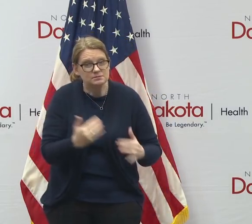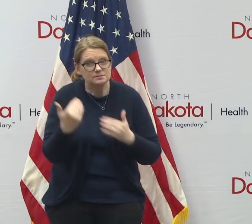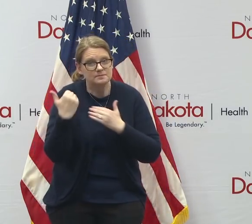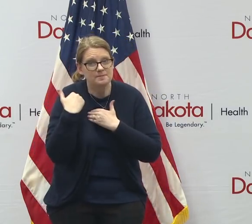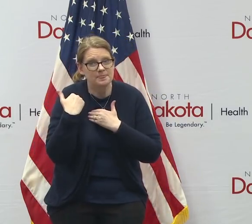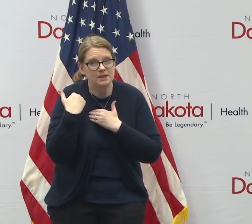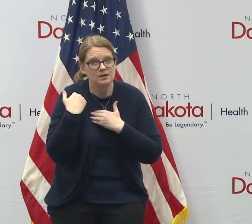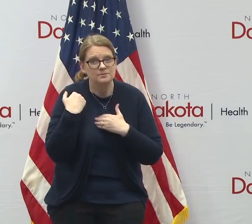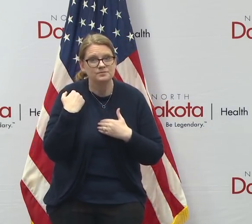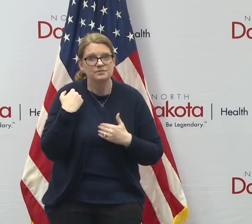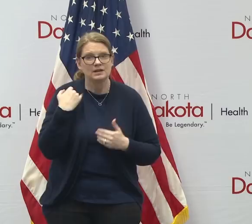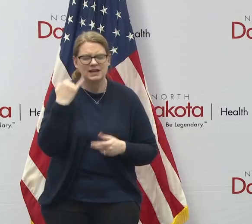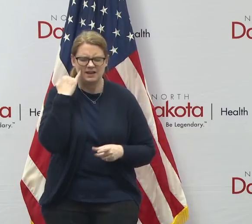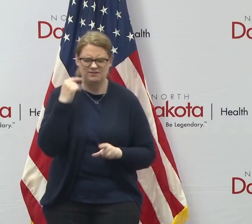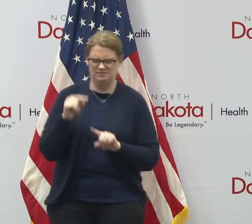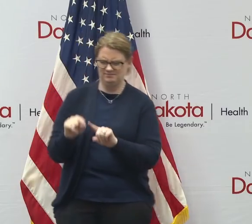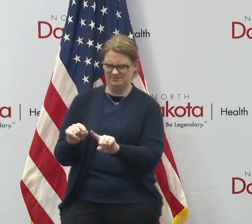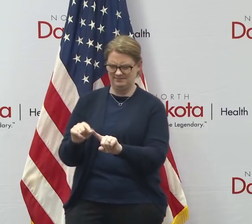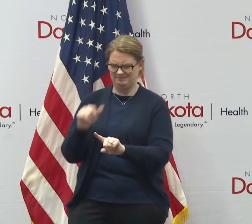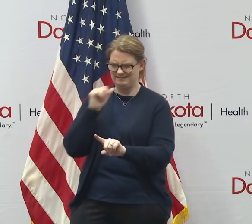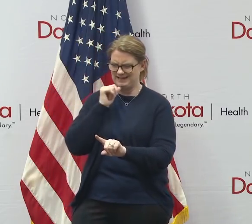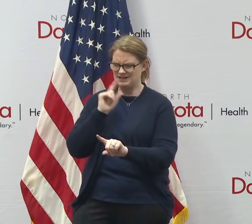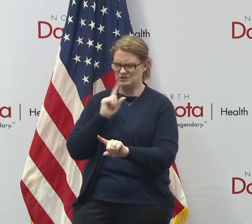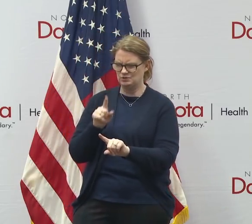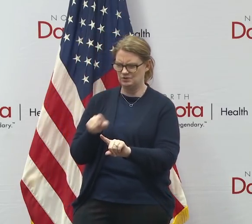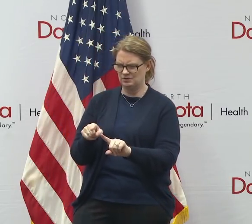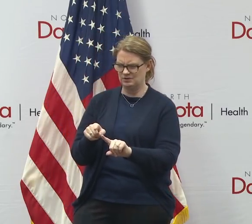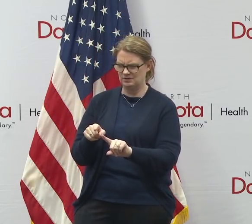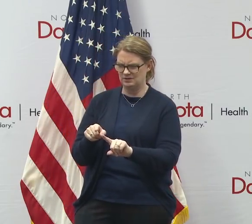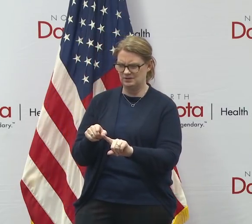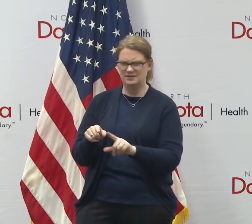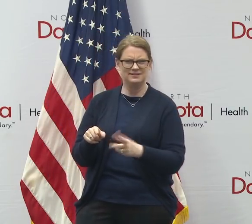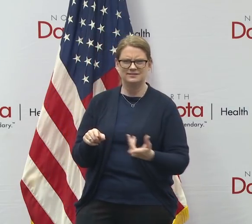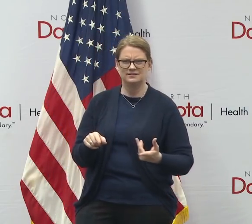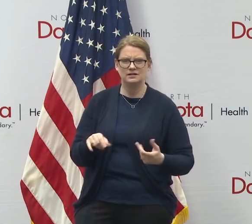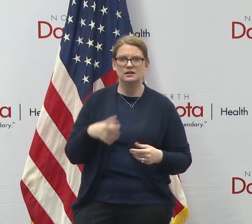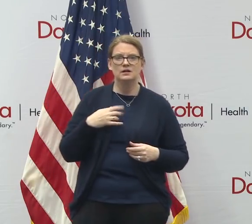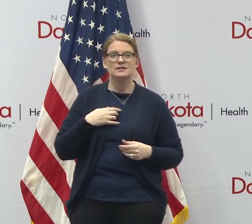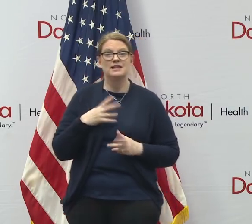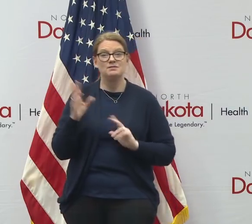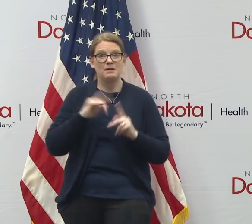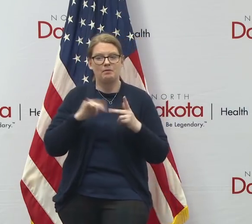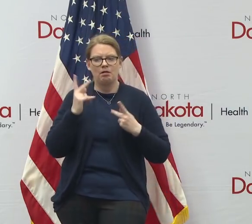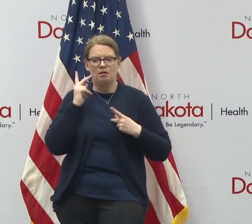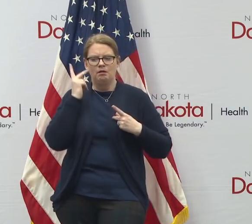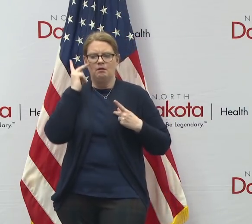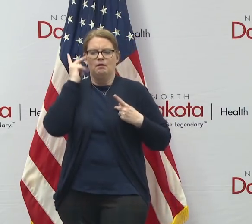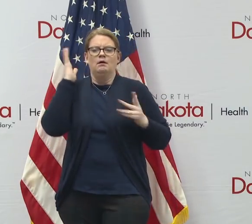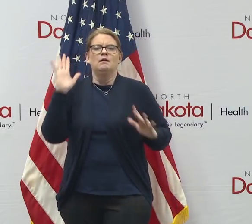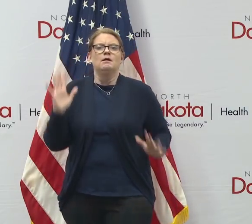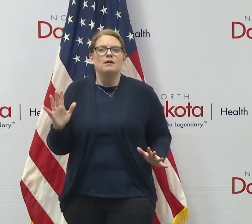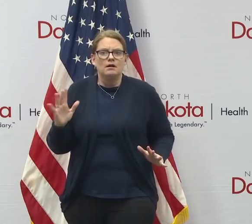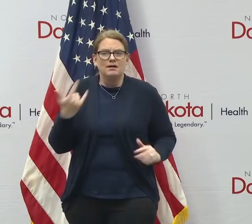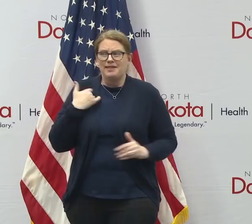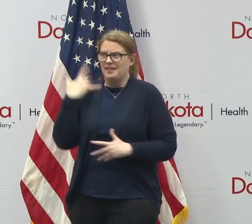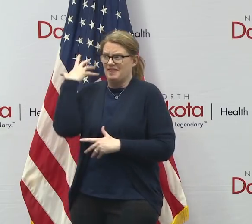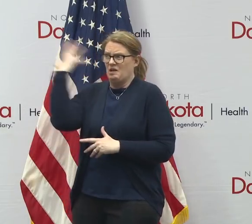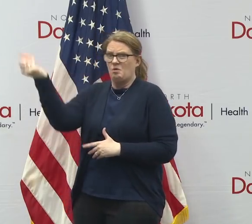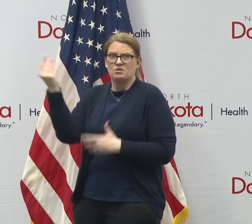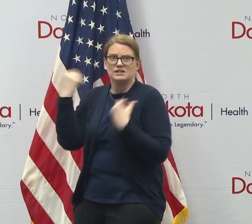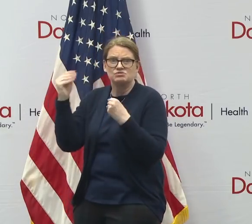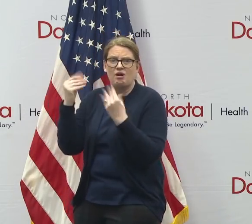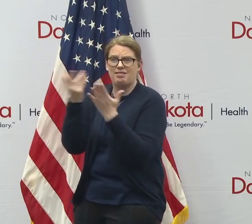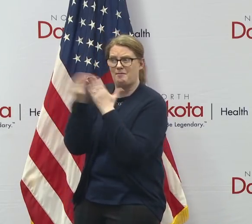not true, as opposed, because people get nervous. That's when people start running out to cleaning out the stores on the shelf because they're worried about some impending thing.